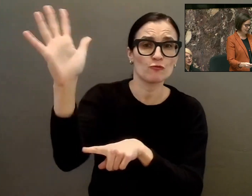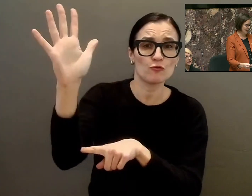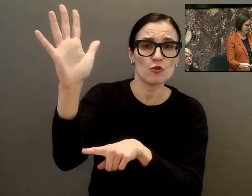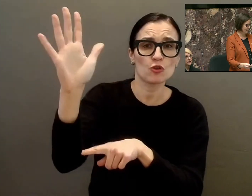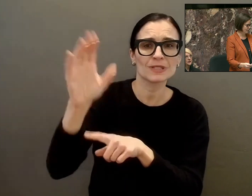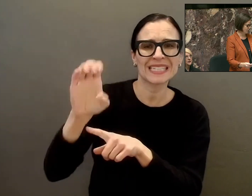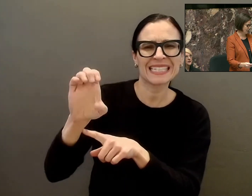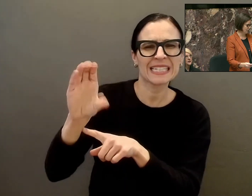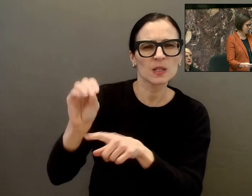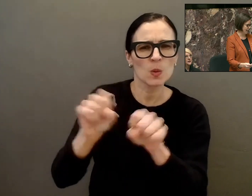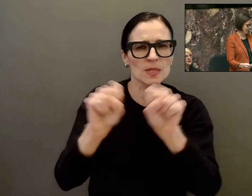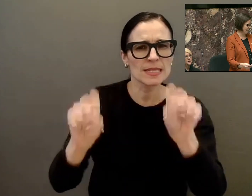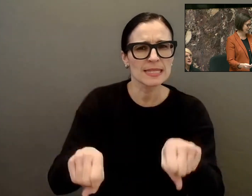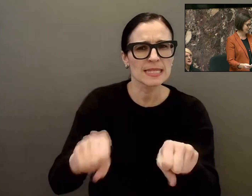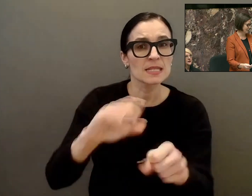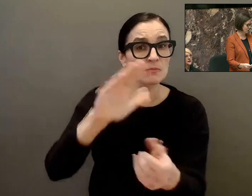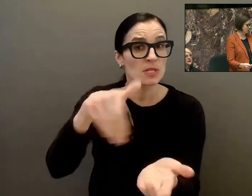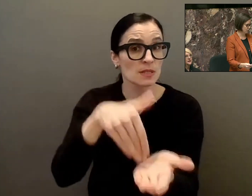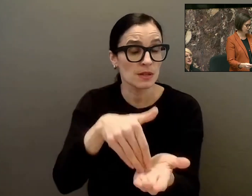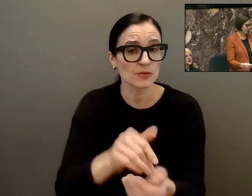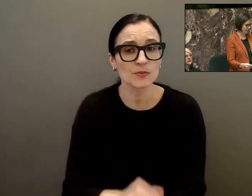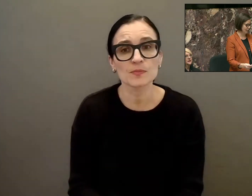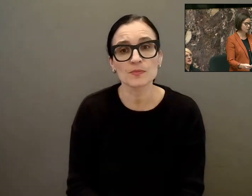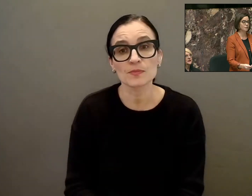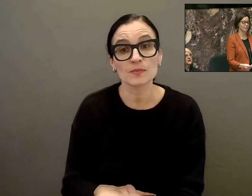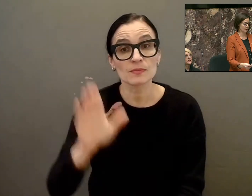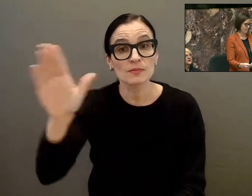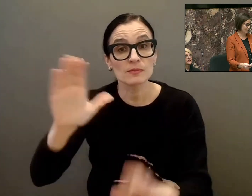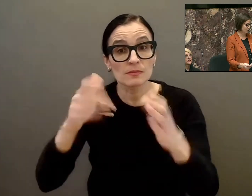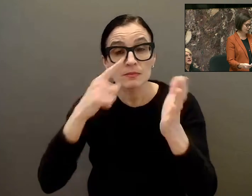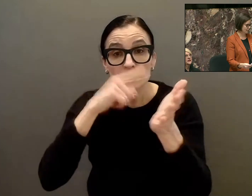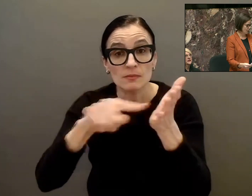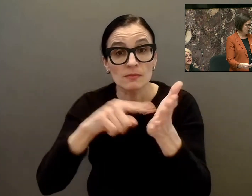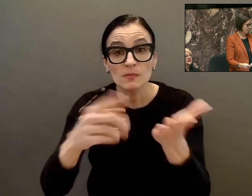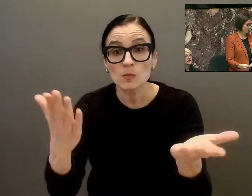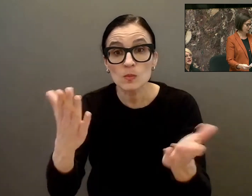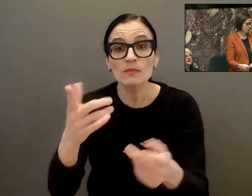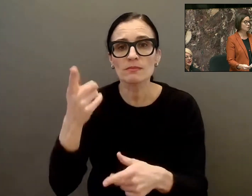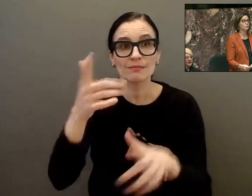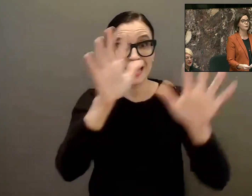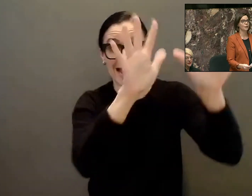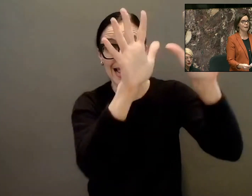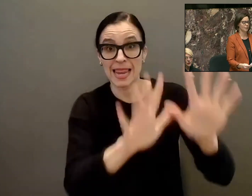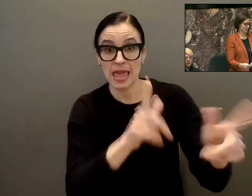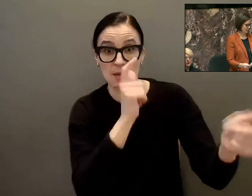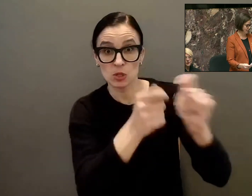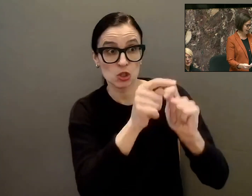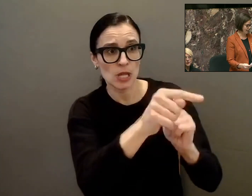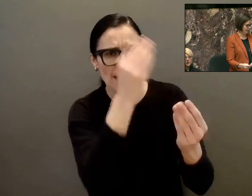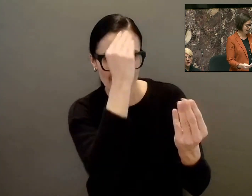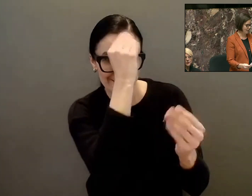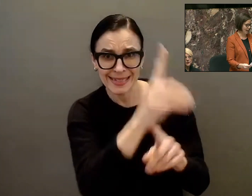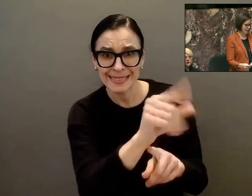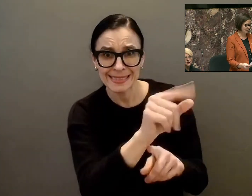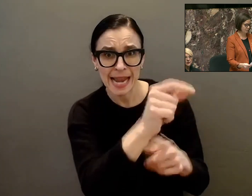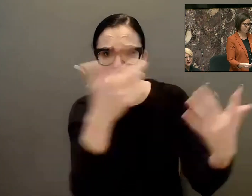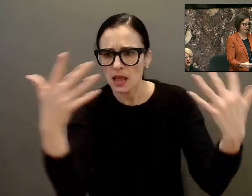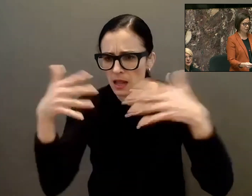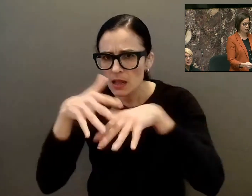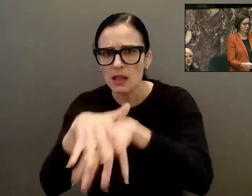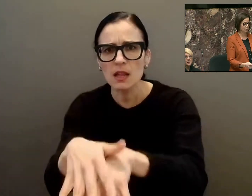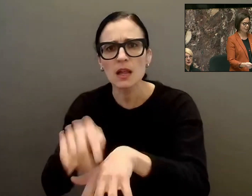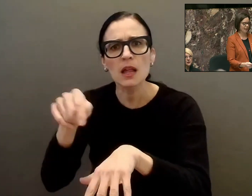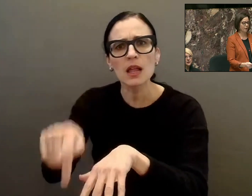integrate climate change data as decision tools in ecosystem management, putting usable climate data in the hands